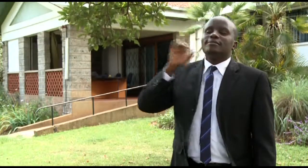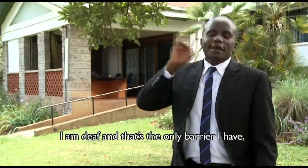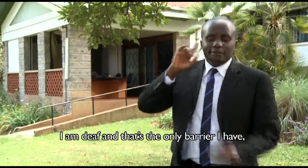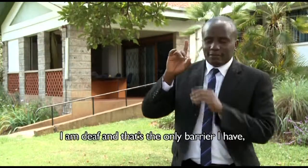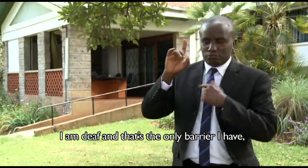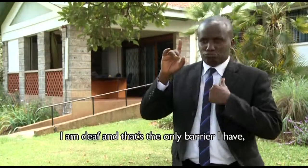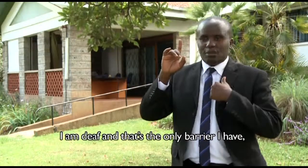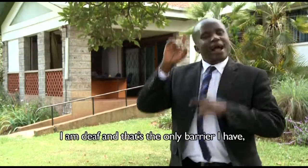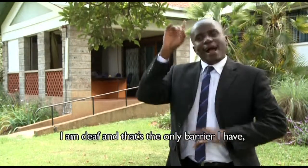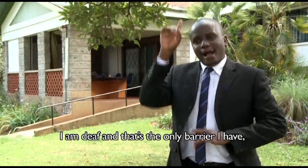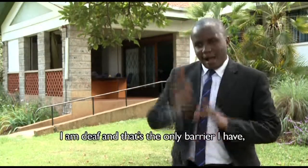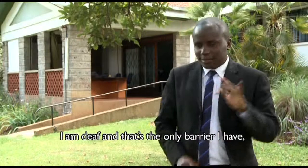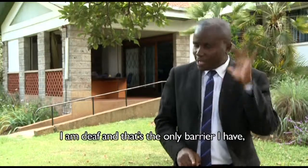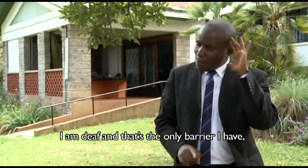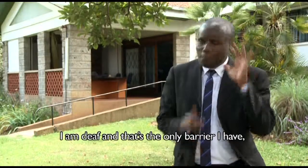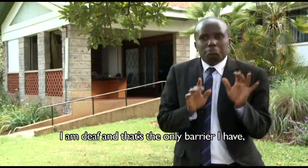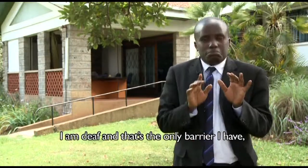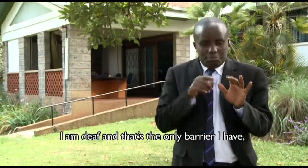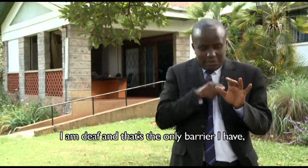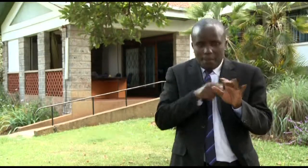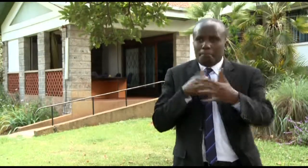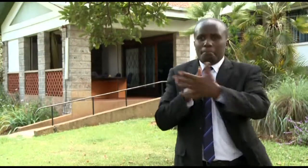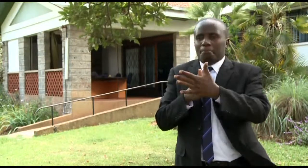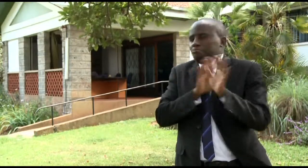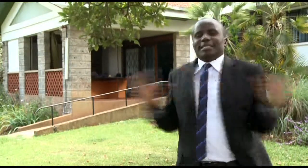I am deaf, and that's the only barrier I have.